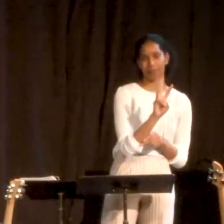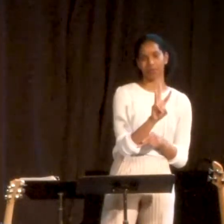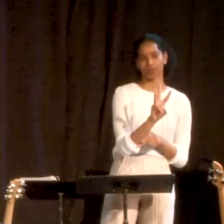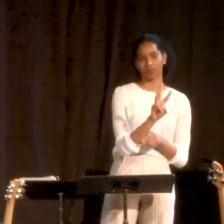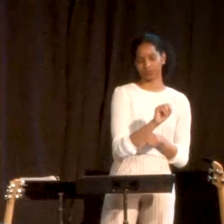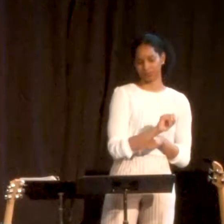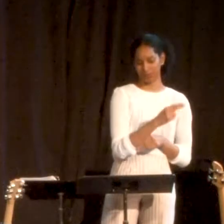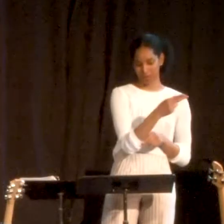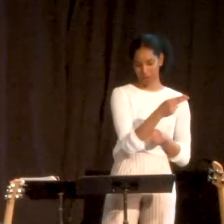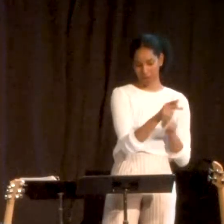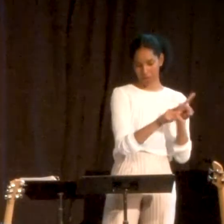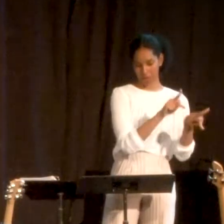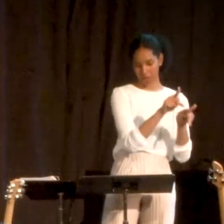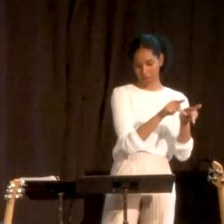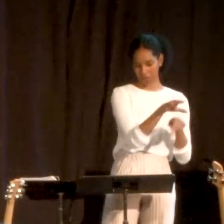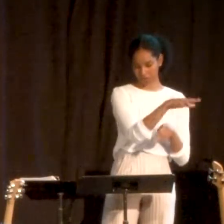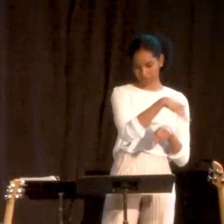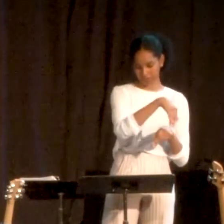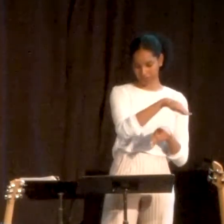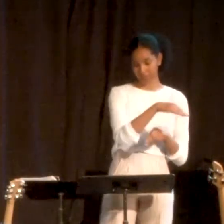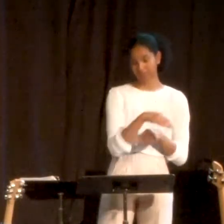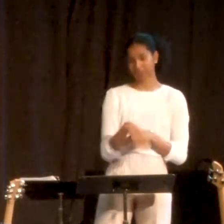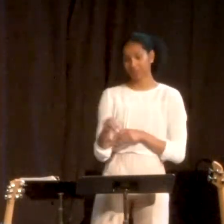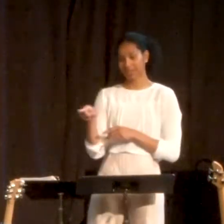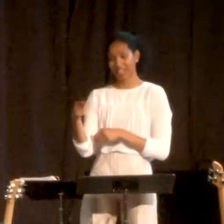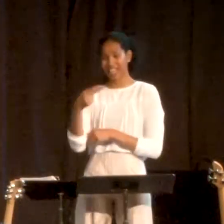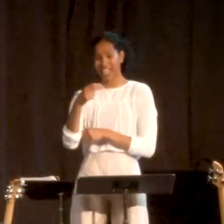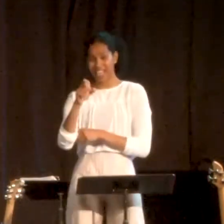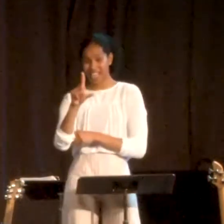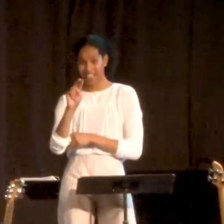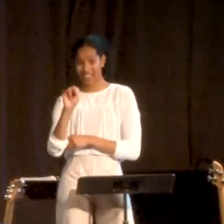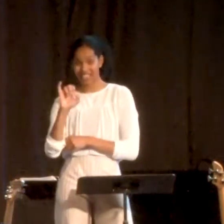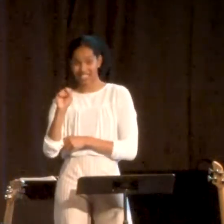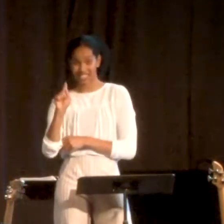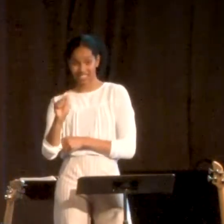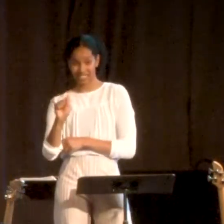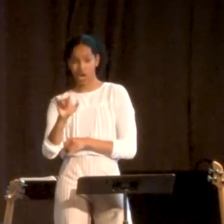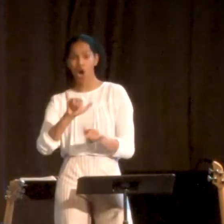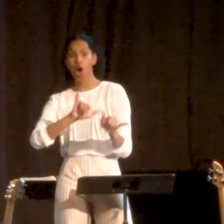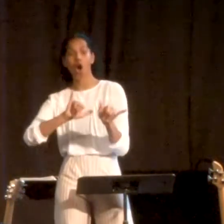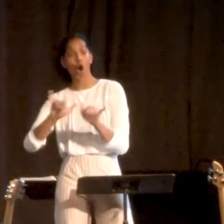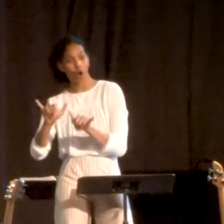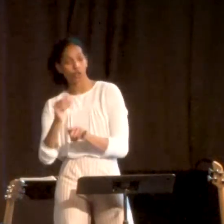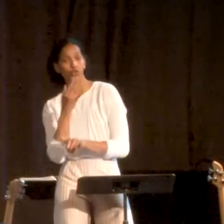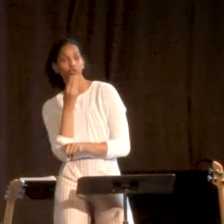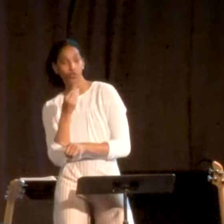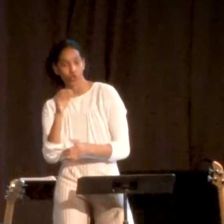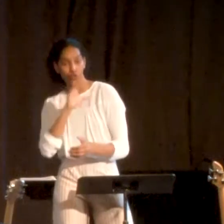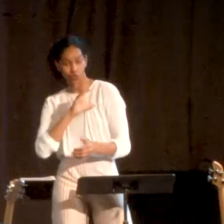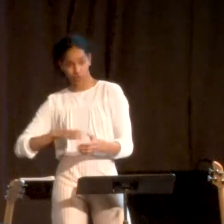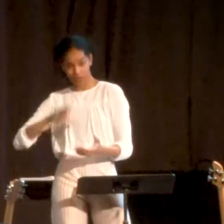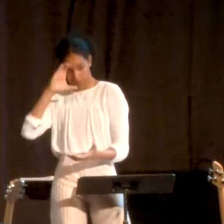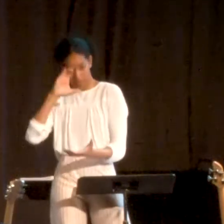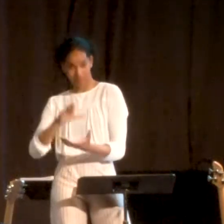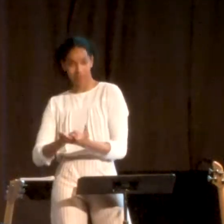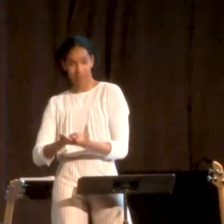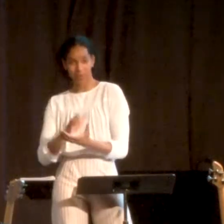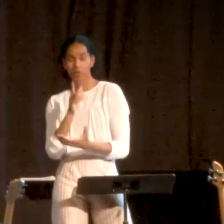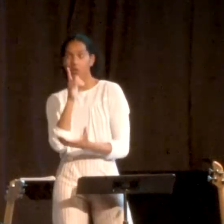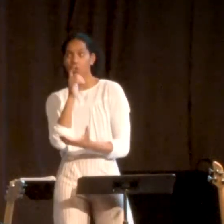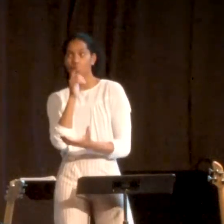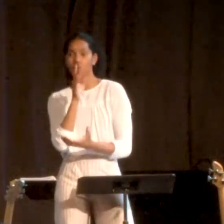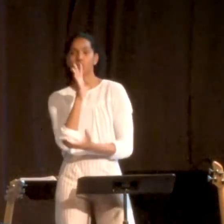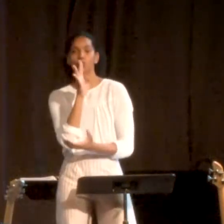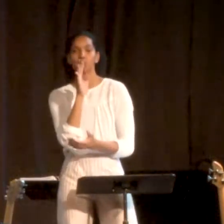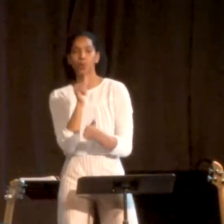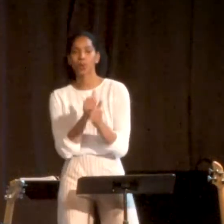speakers. The Hellenists, on the other hand, were also Jewish Christian believers who